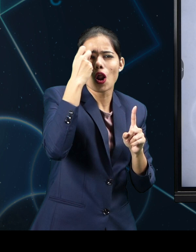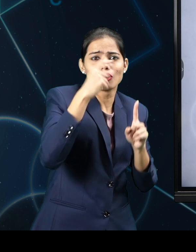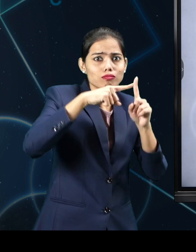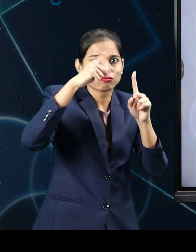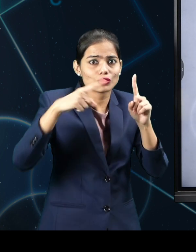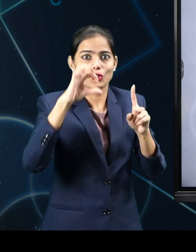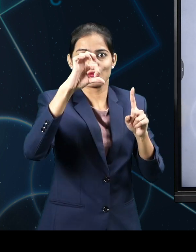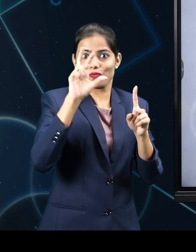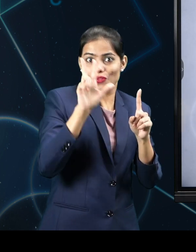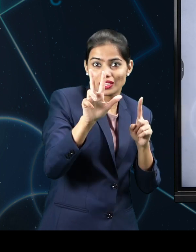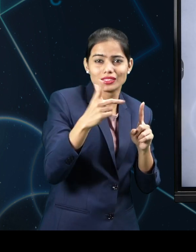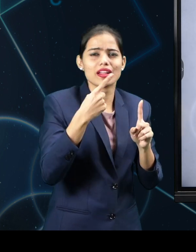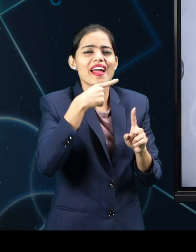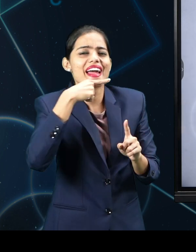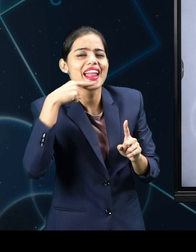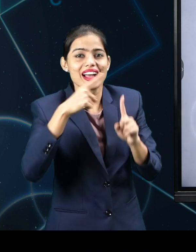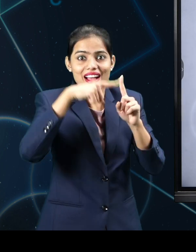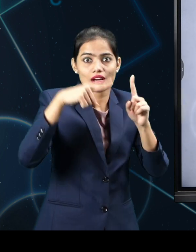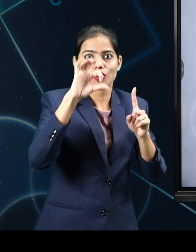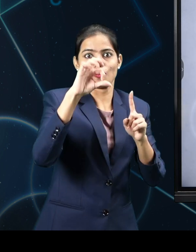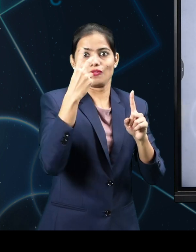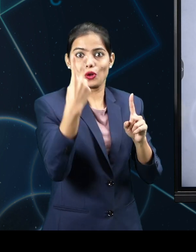orange 98, red 92.